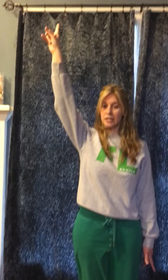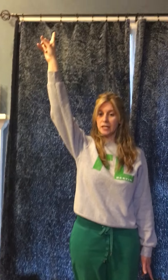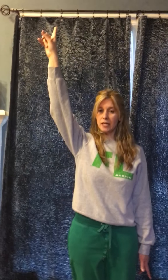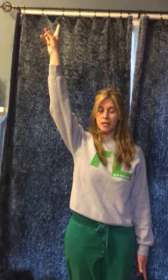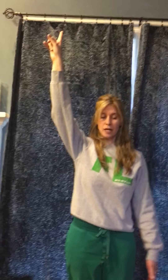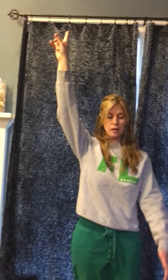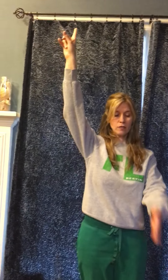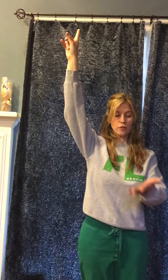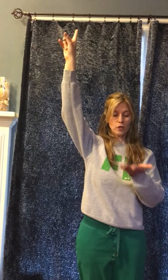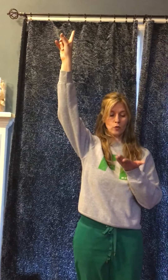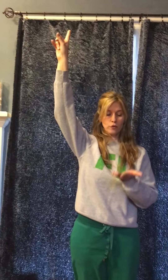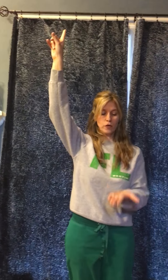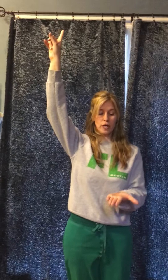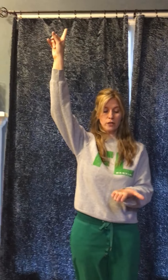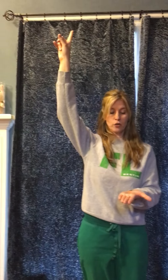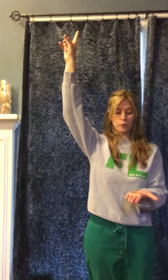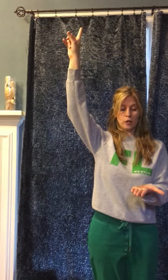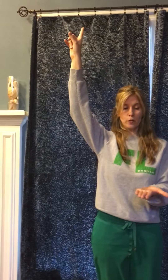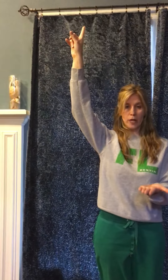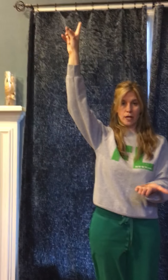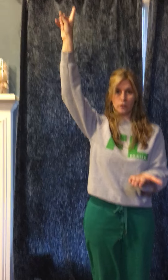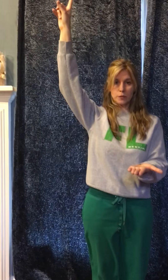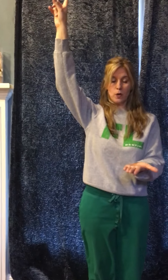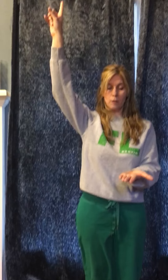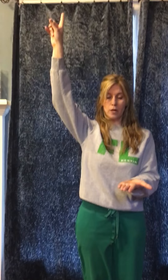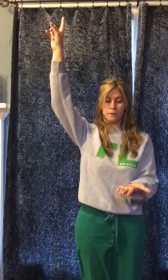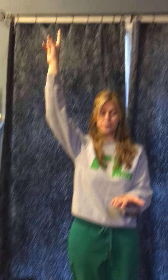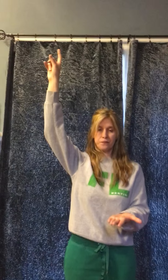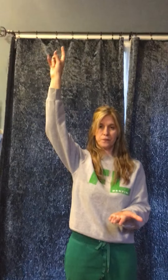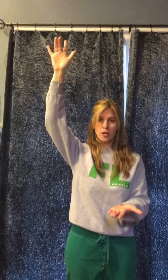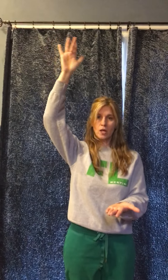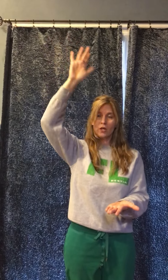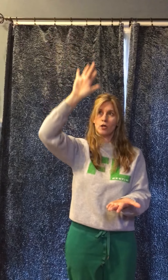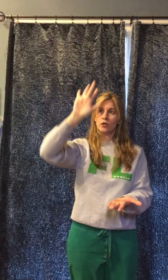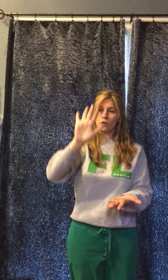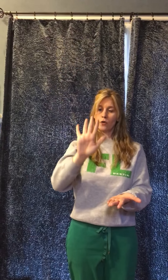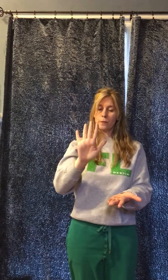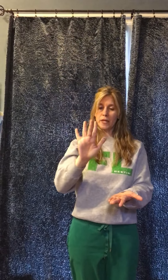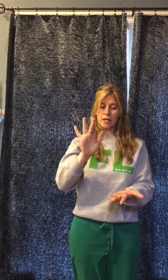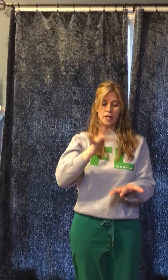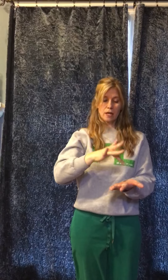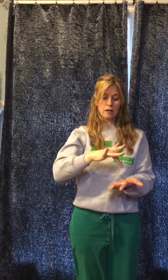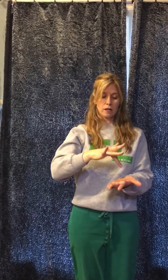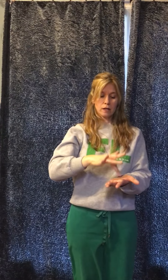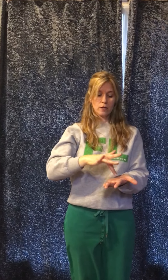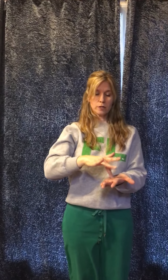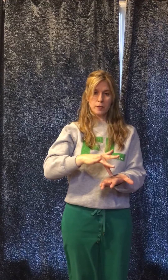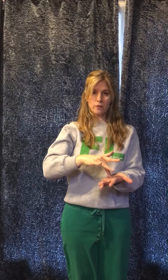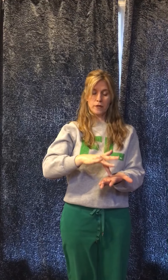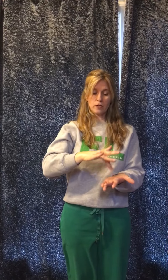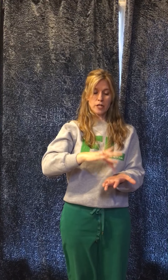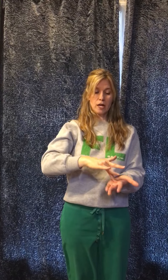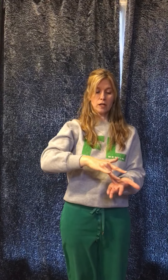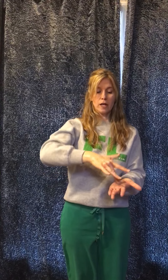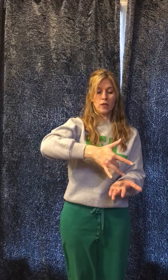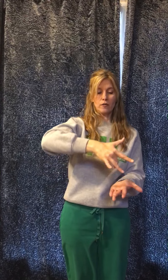he, and then for glorified, your blue hand goes palm up, your pink hand goes middle finger down, and then it